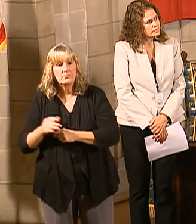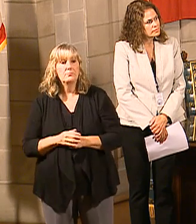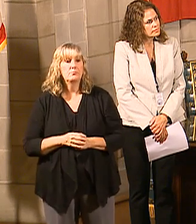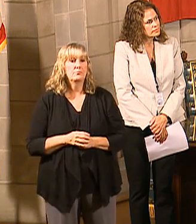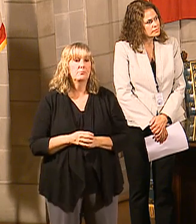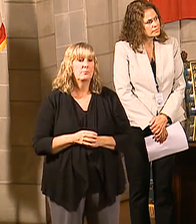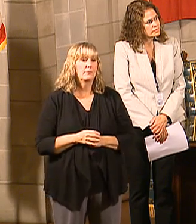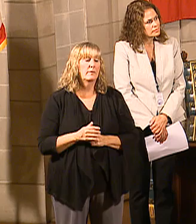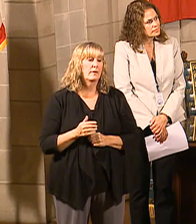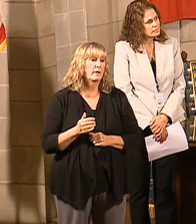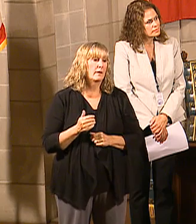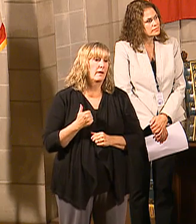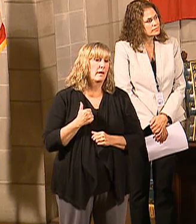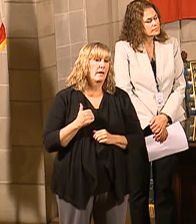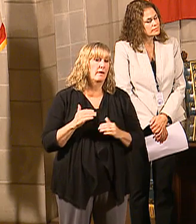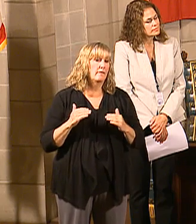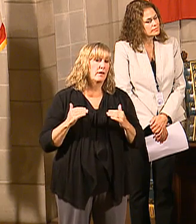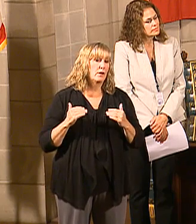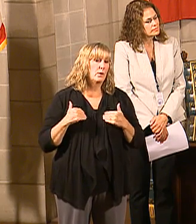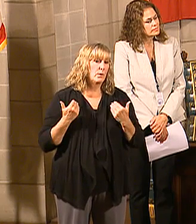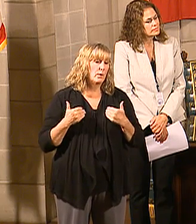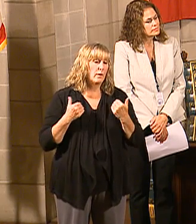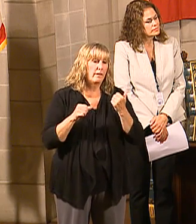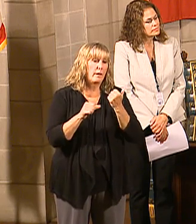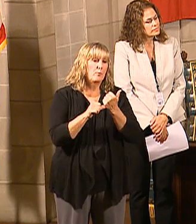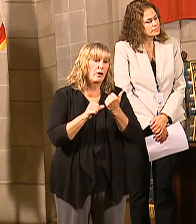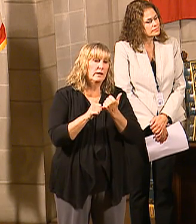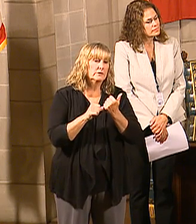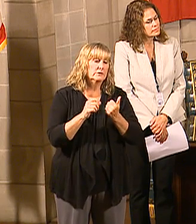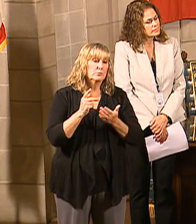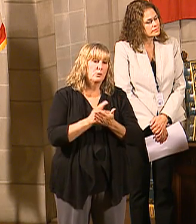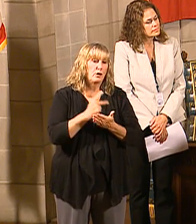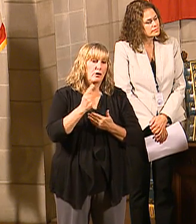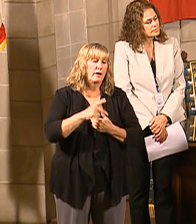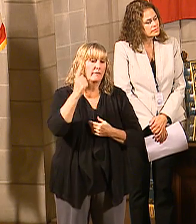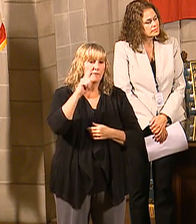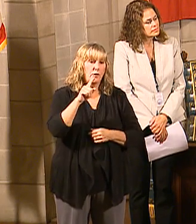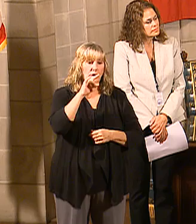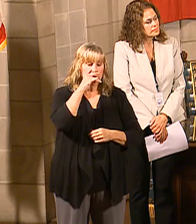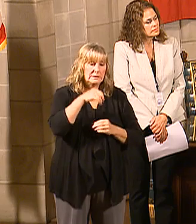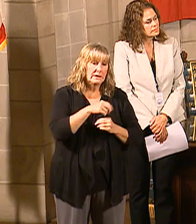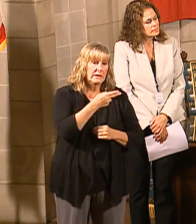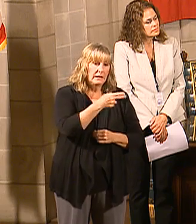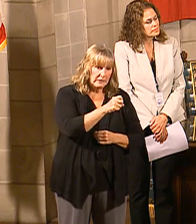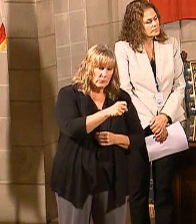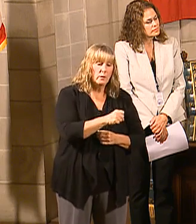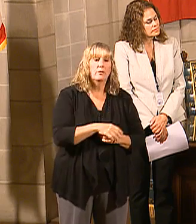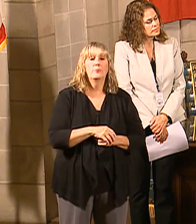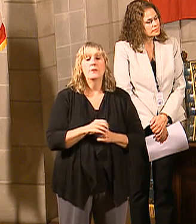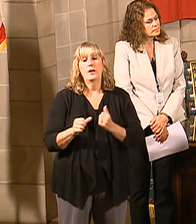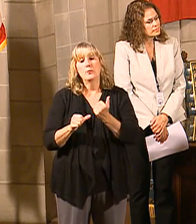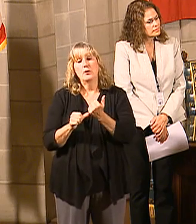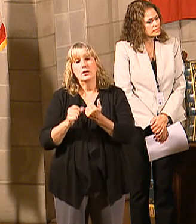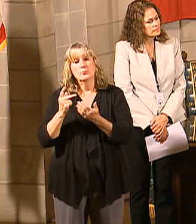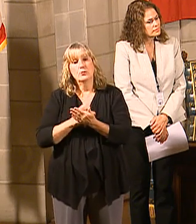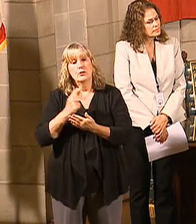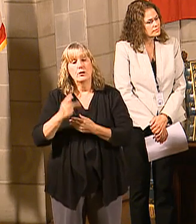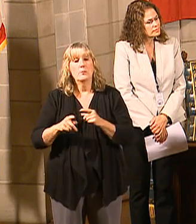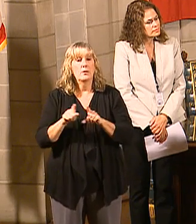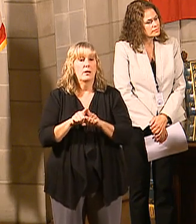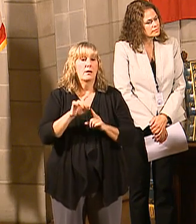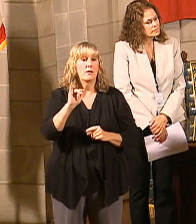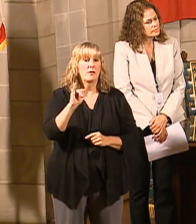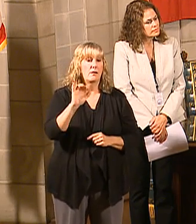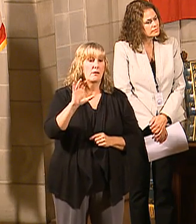to that is the youth registered apprenticeship program for folks in high school. Then we've also got apprenticeship programs like the ICAP